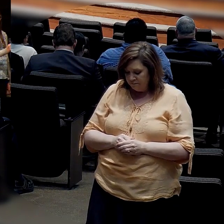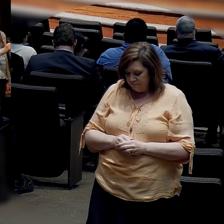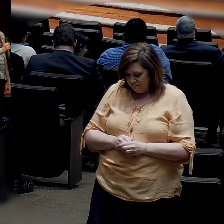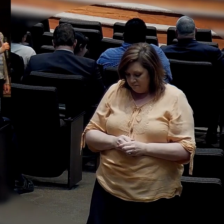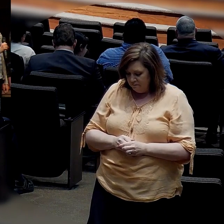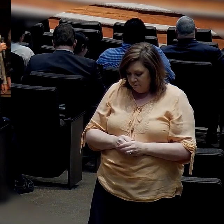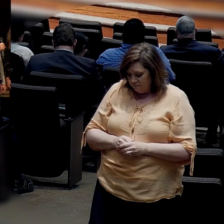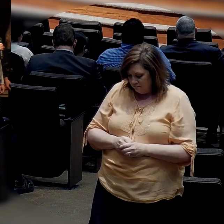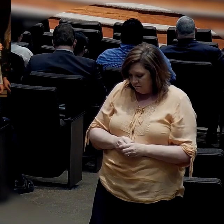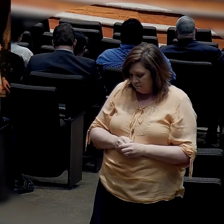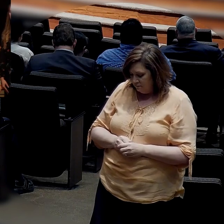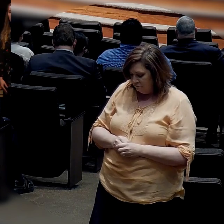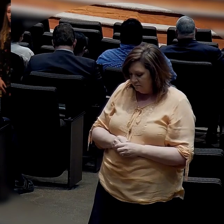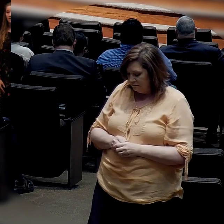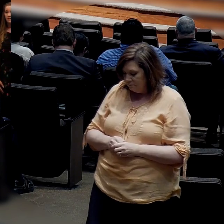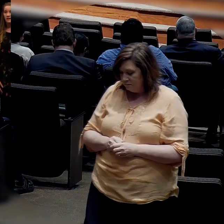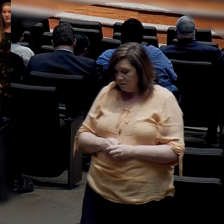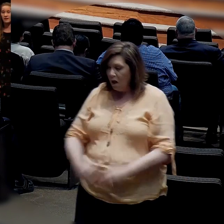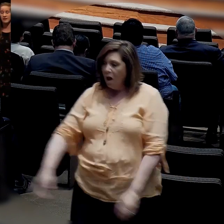At your